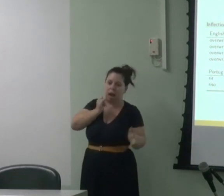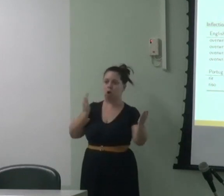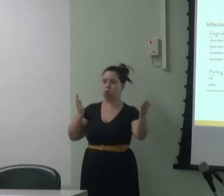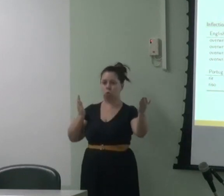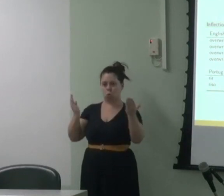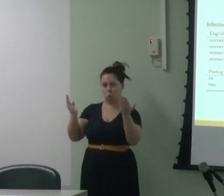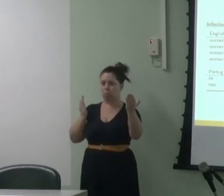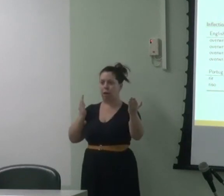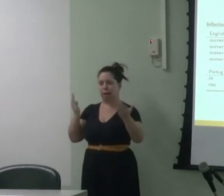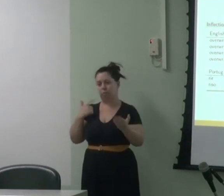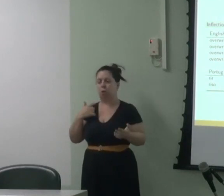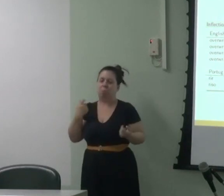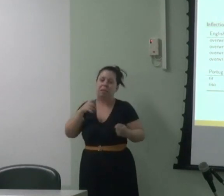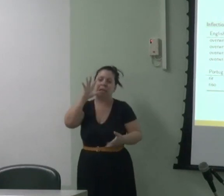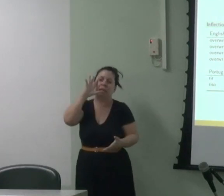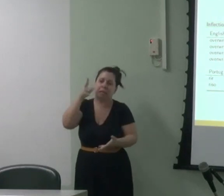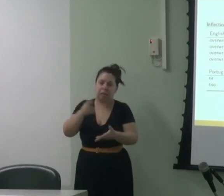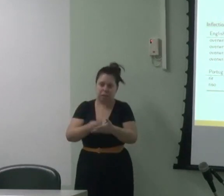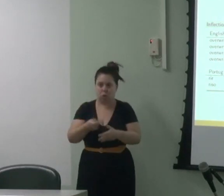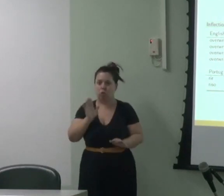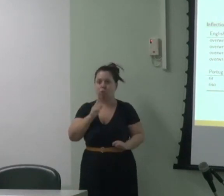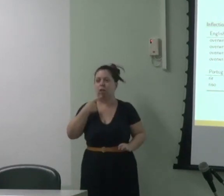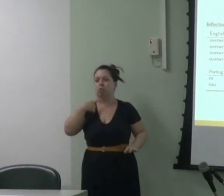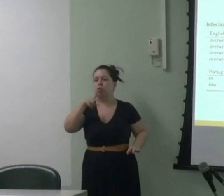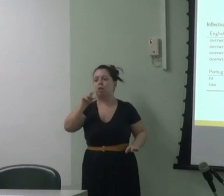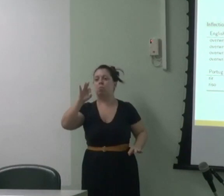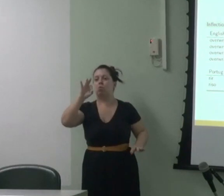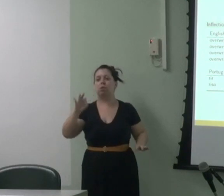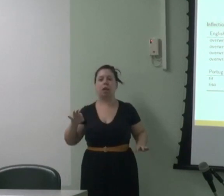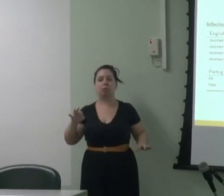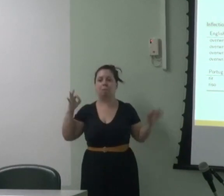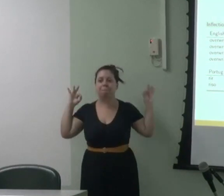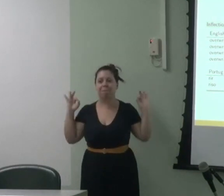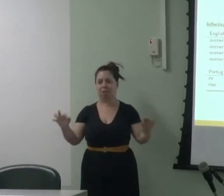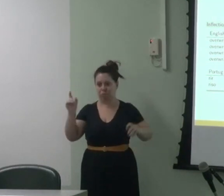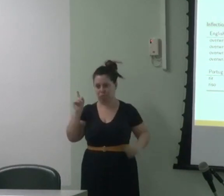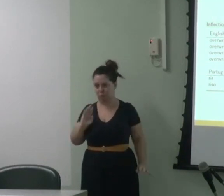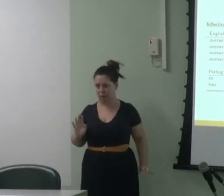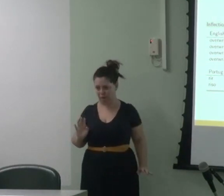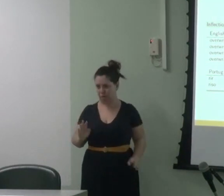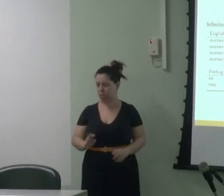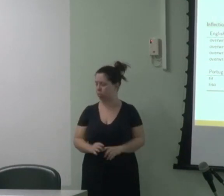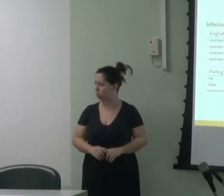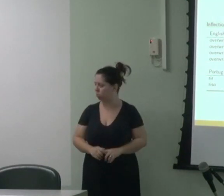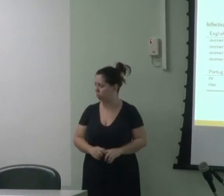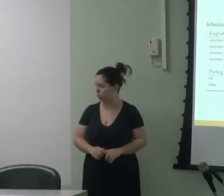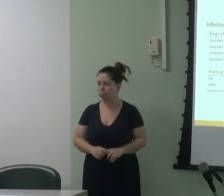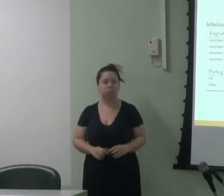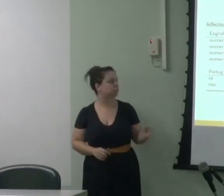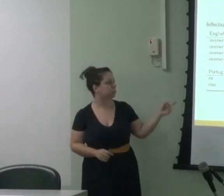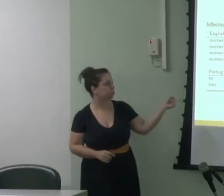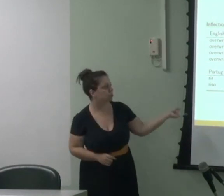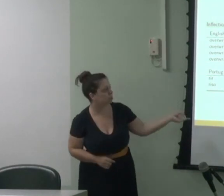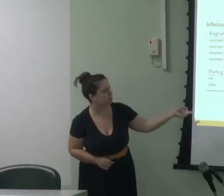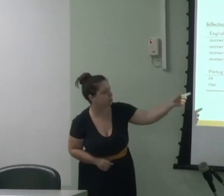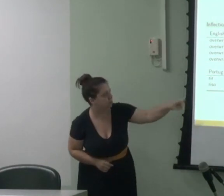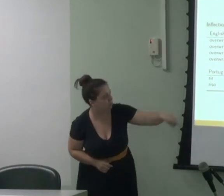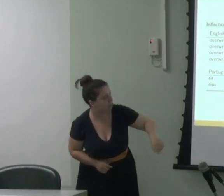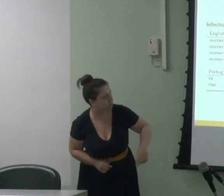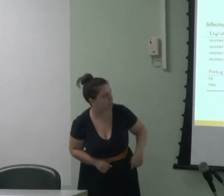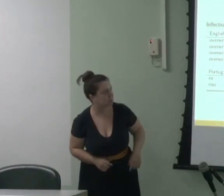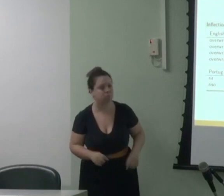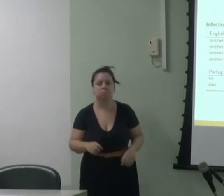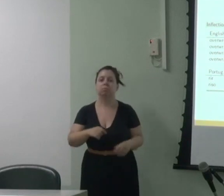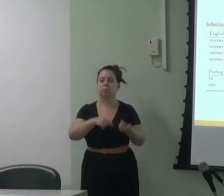decisions have to be made when compiling such a resource. On the right-hand side, there is an excerpt from the